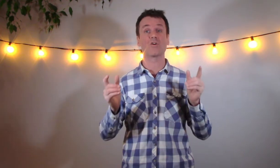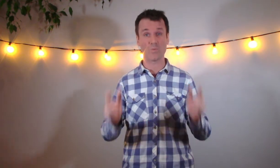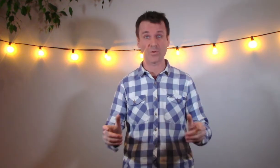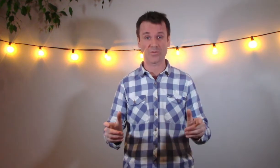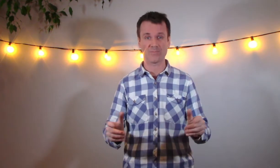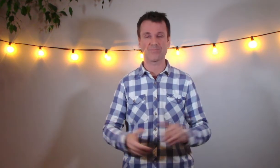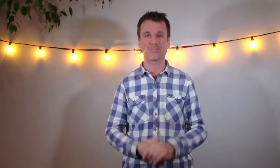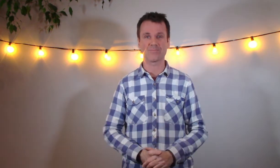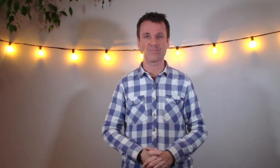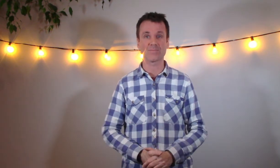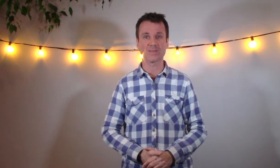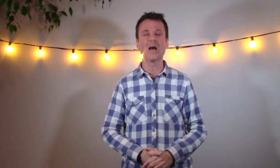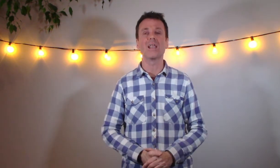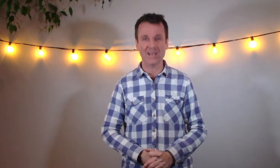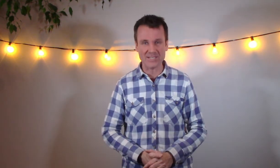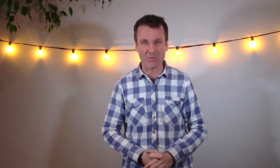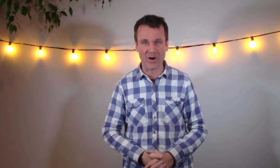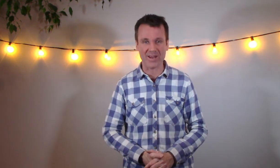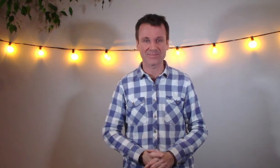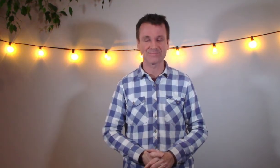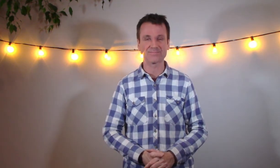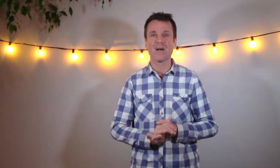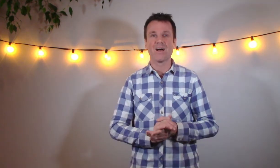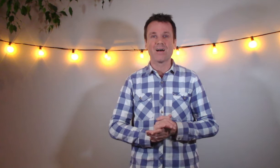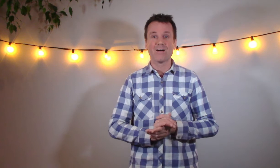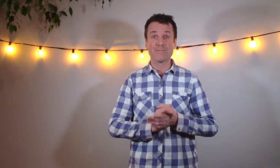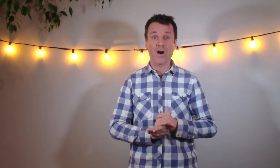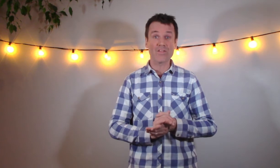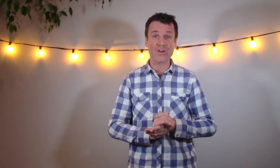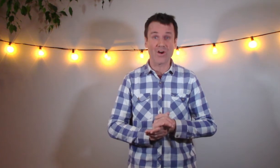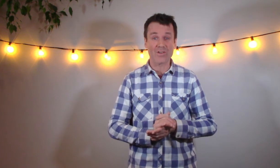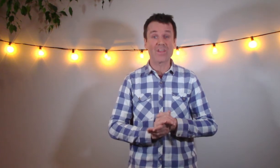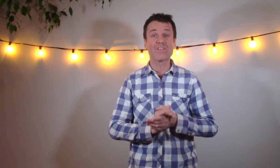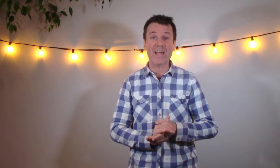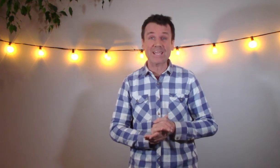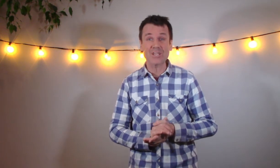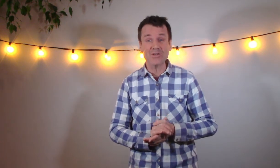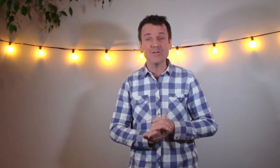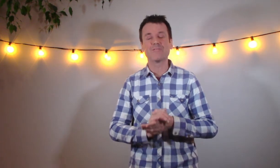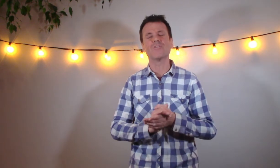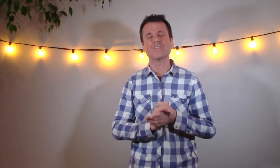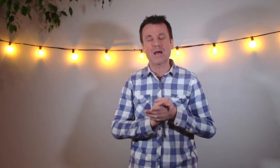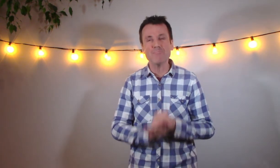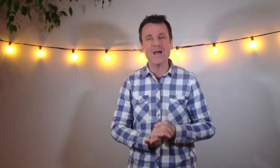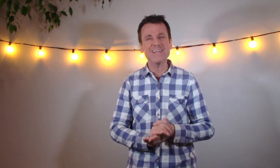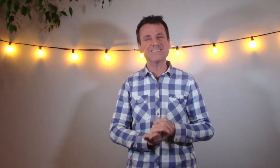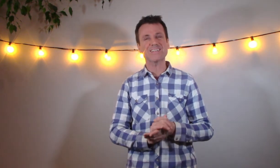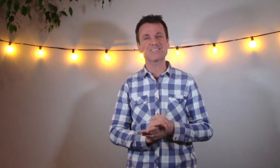Ruth. Let's pray. Father God, thank you for the amazing story